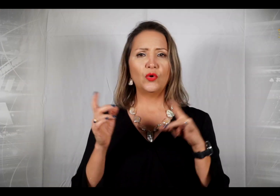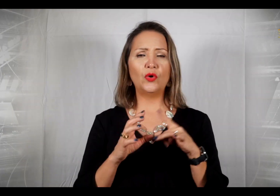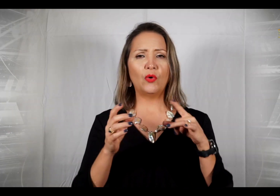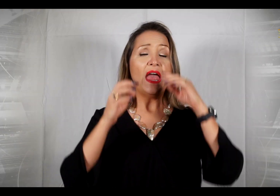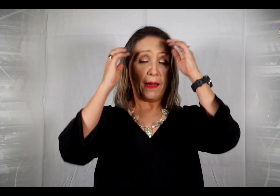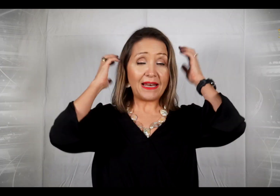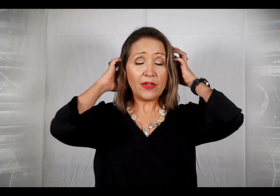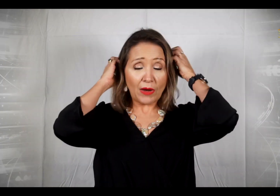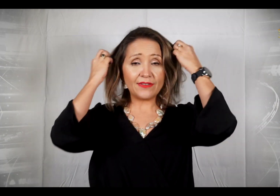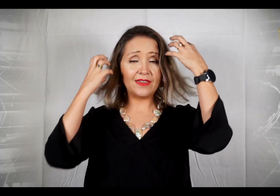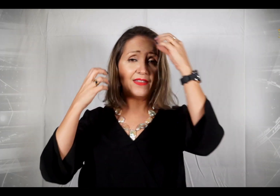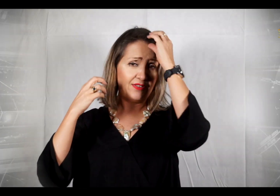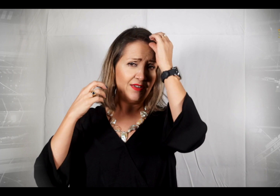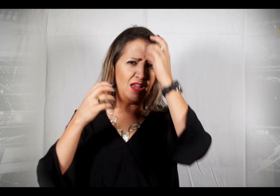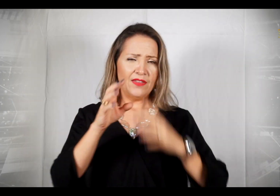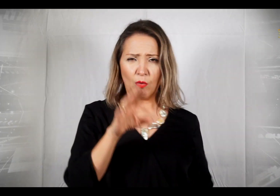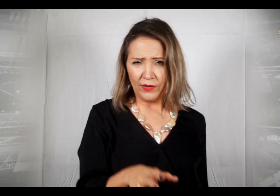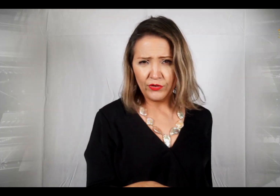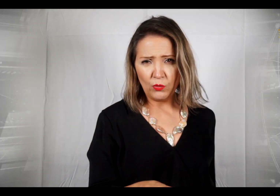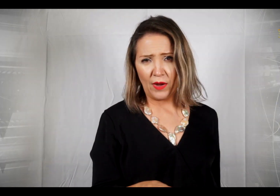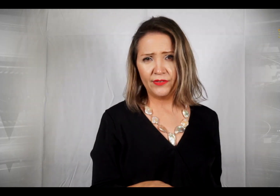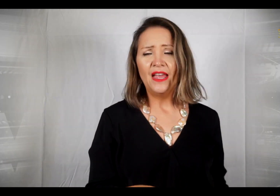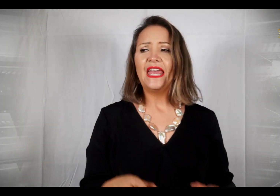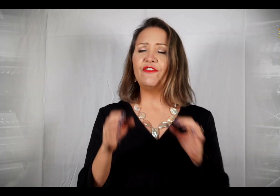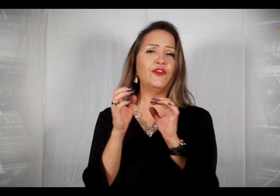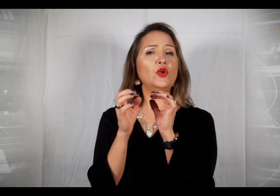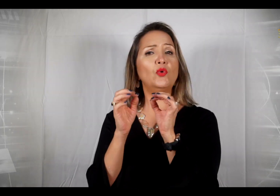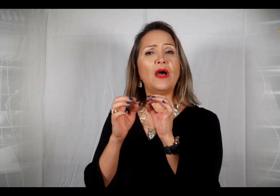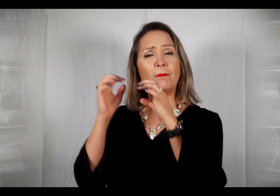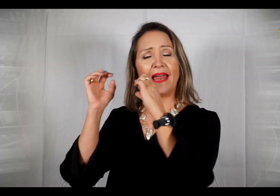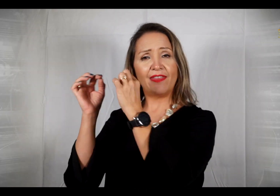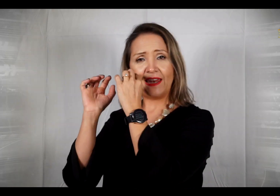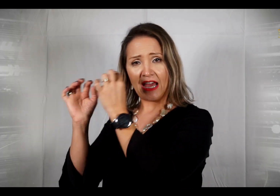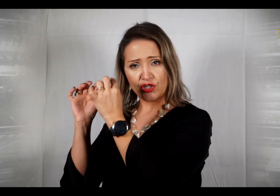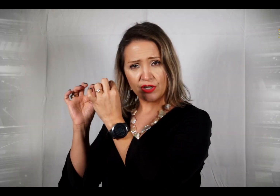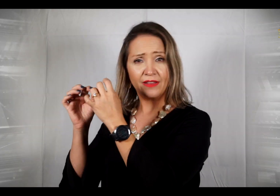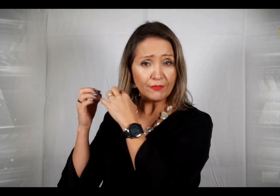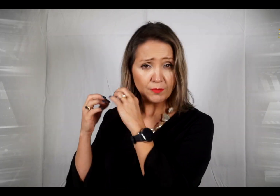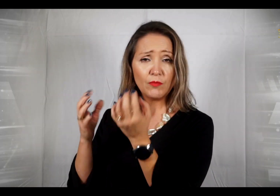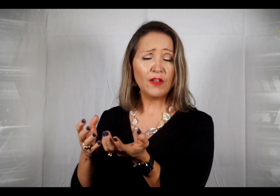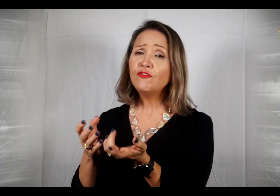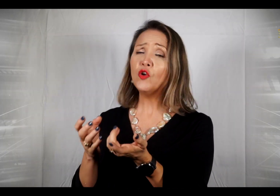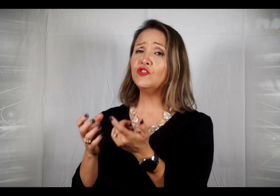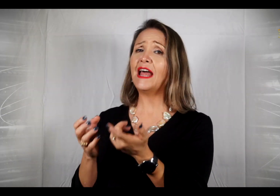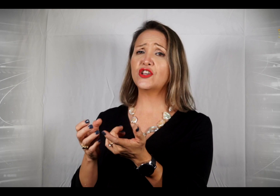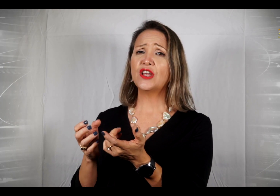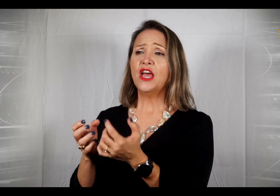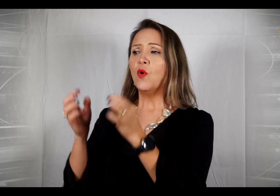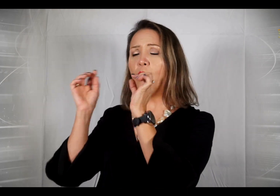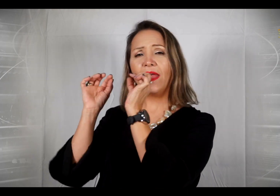No. I'm glad you're asking this. The question was, if you apply the lash, the false lash, when